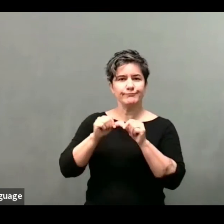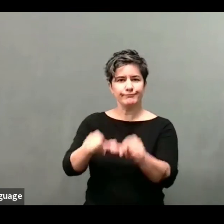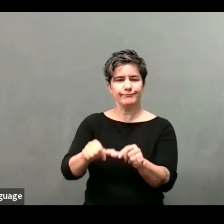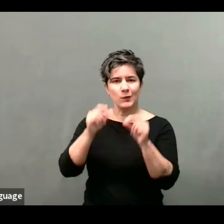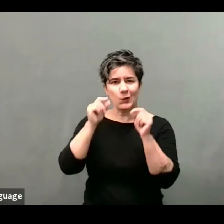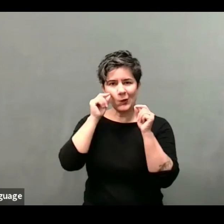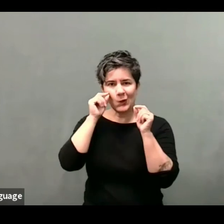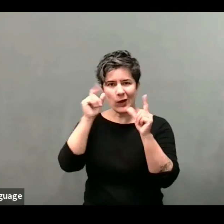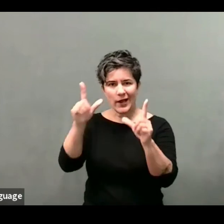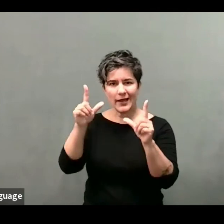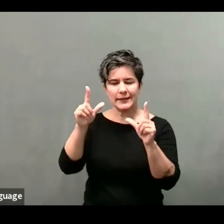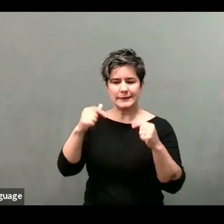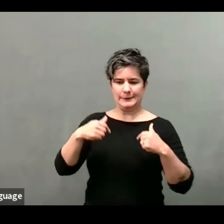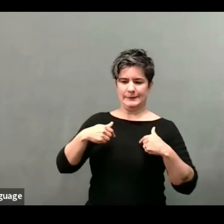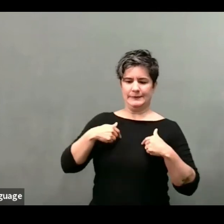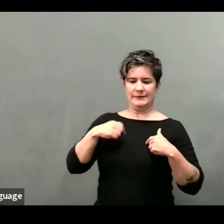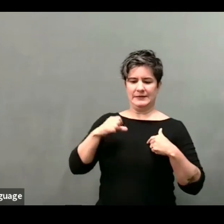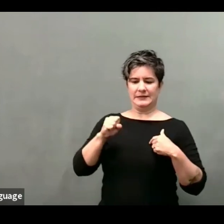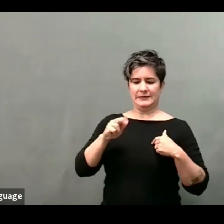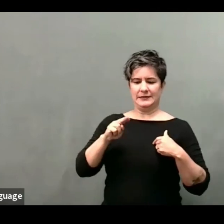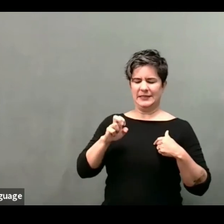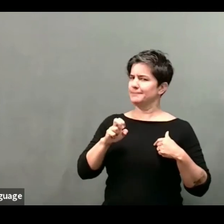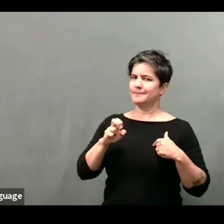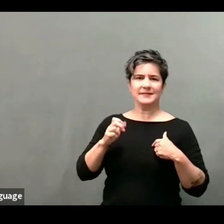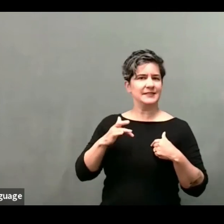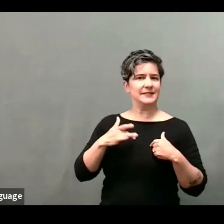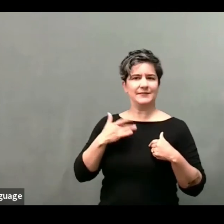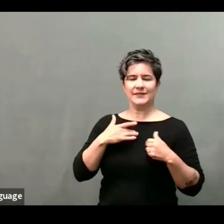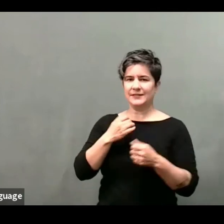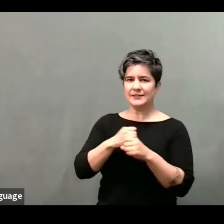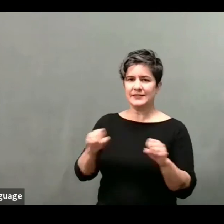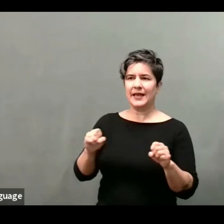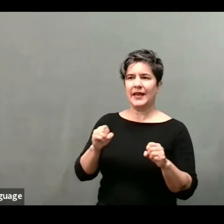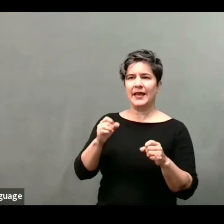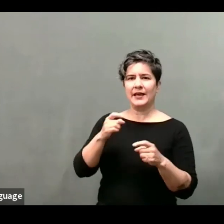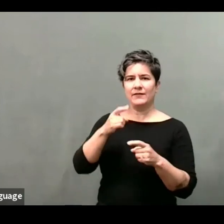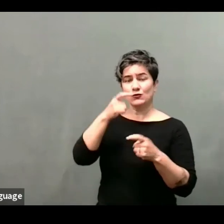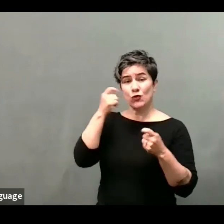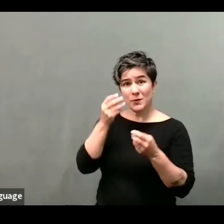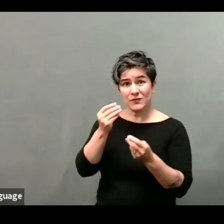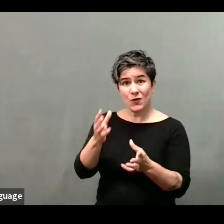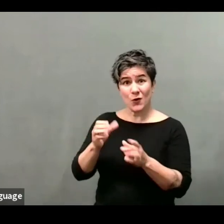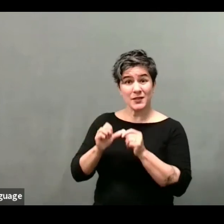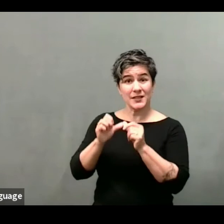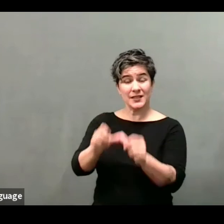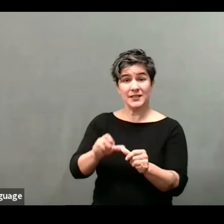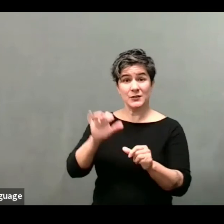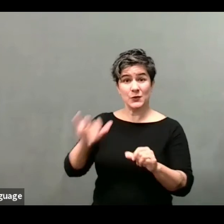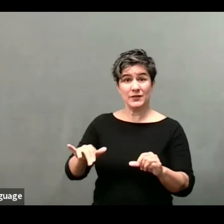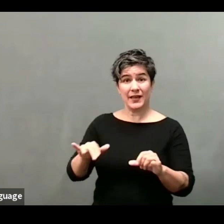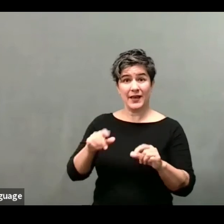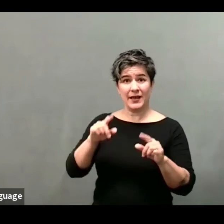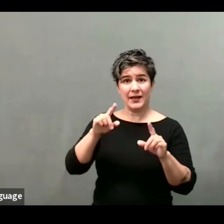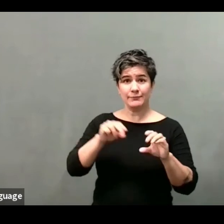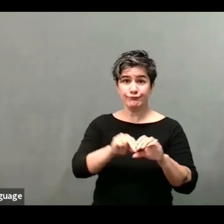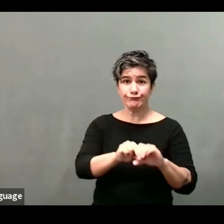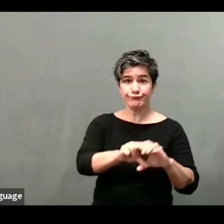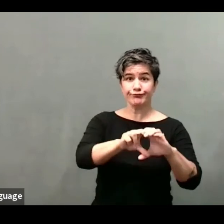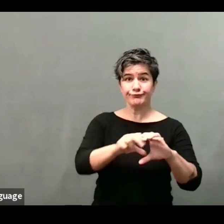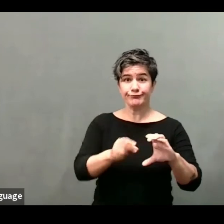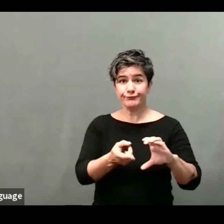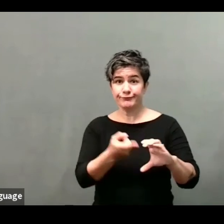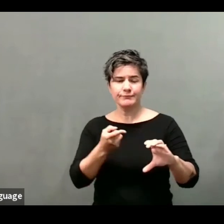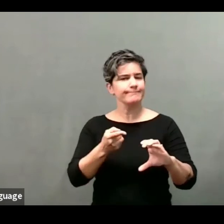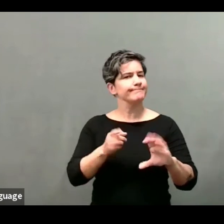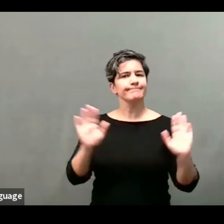awake, it did not feel safe or trauma-informed for me to continue that speculum exam.